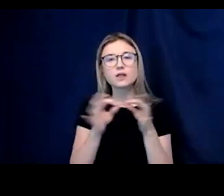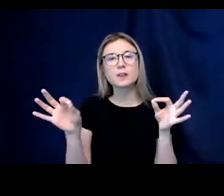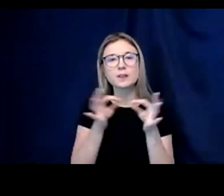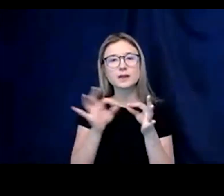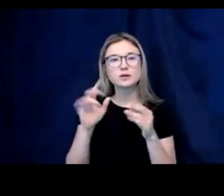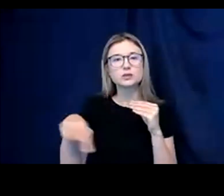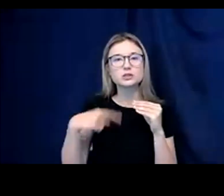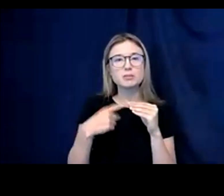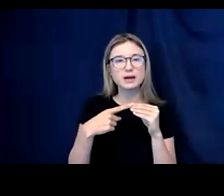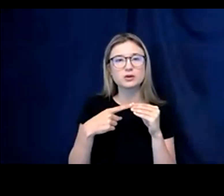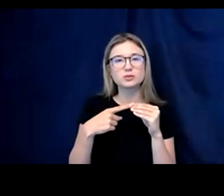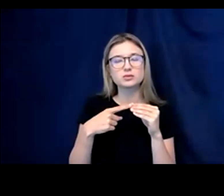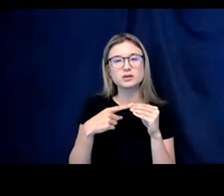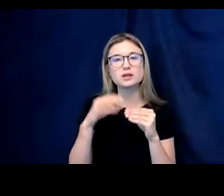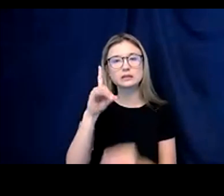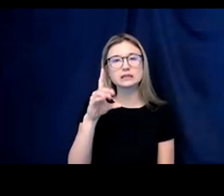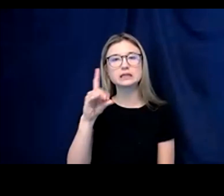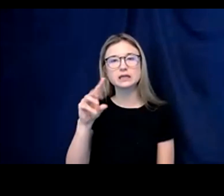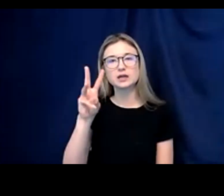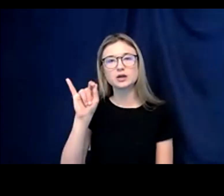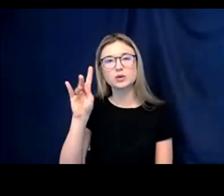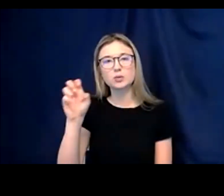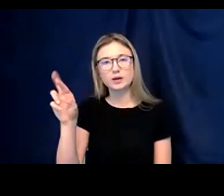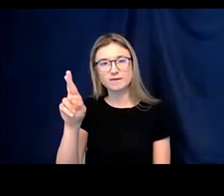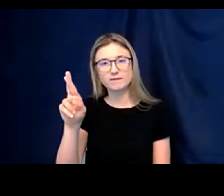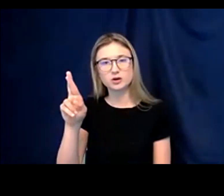And that will be, as I said, on the